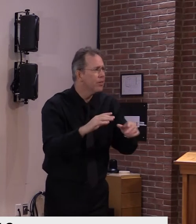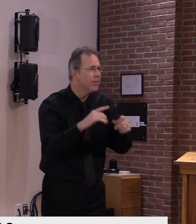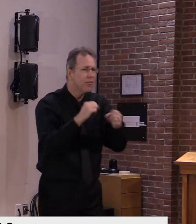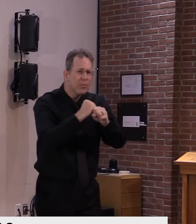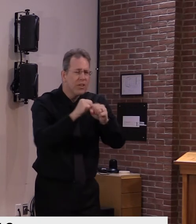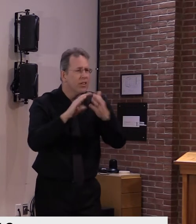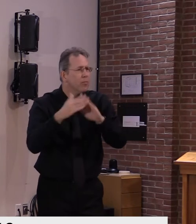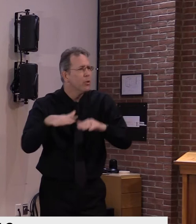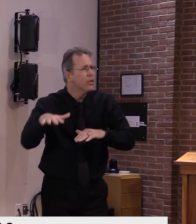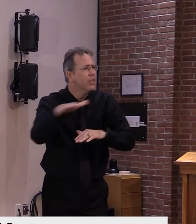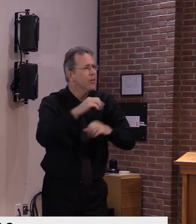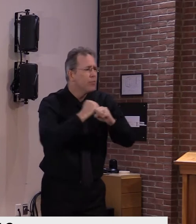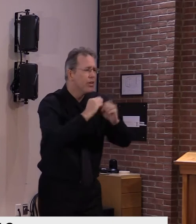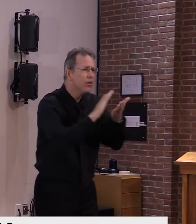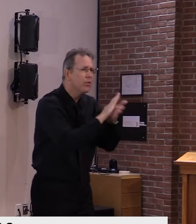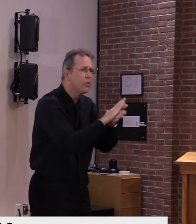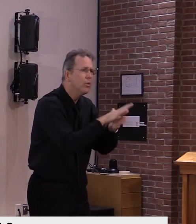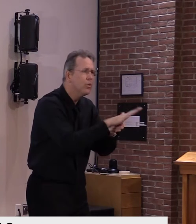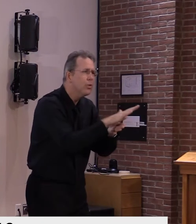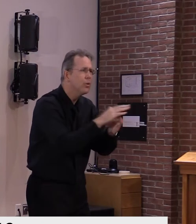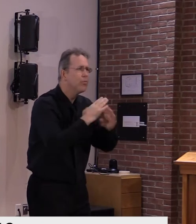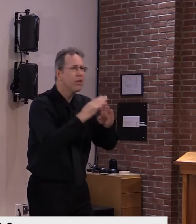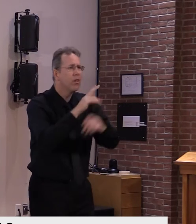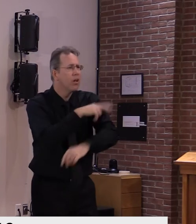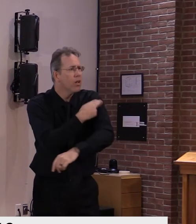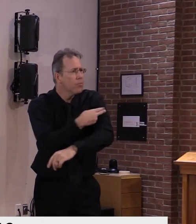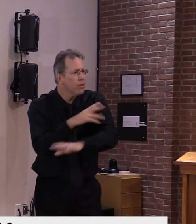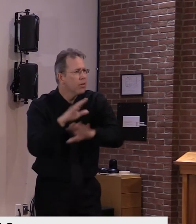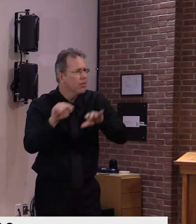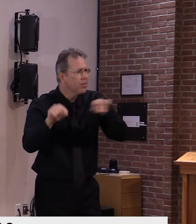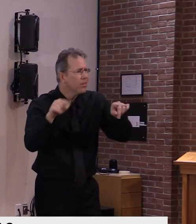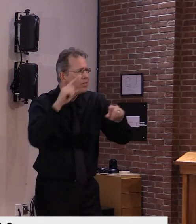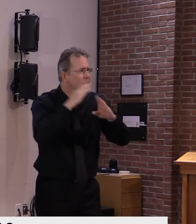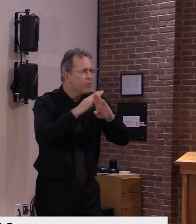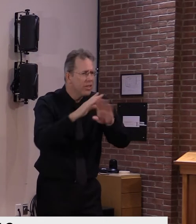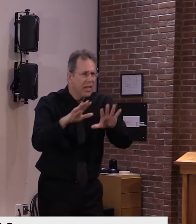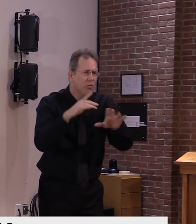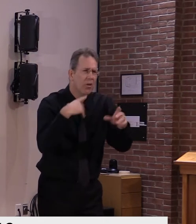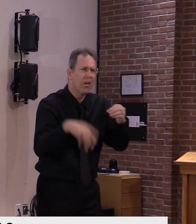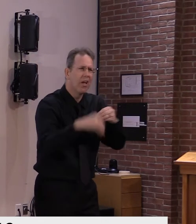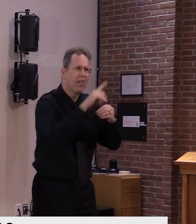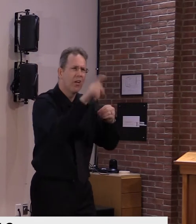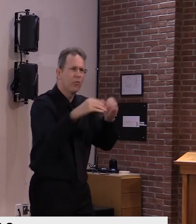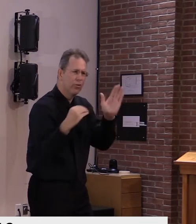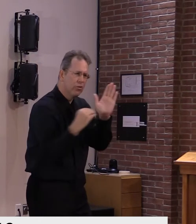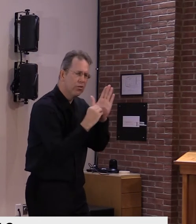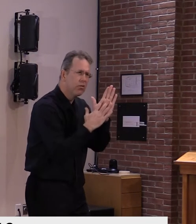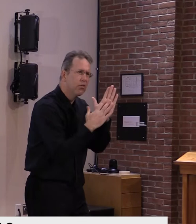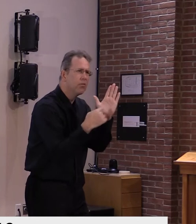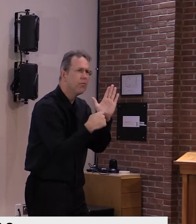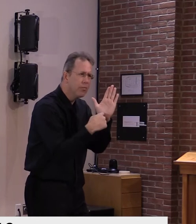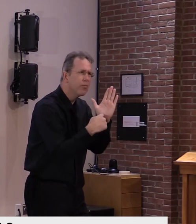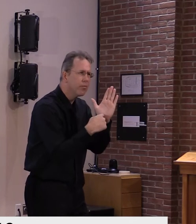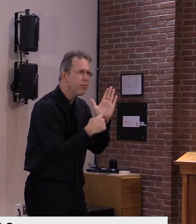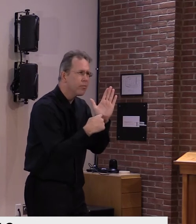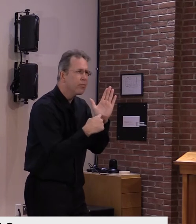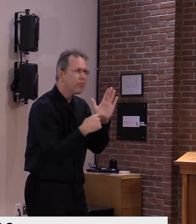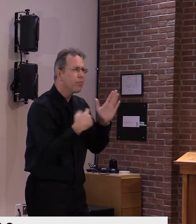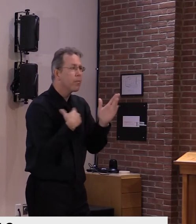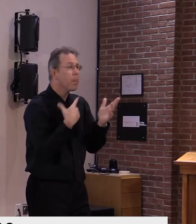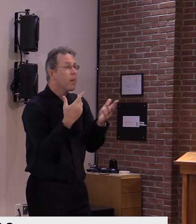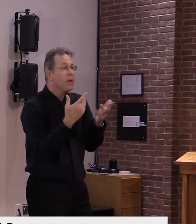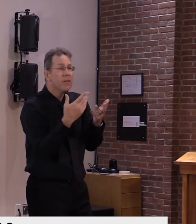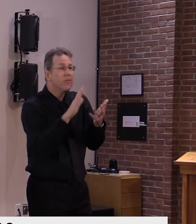stop to it somehow. So this is something the districts can do or don't have